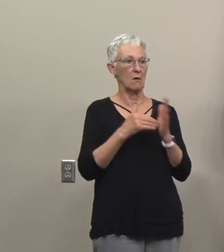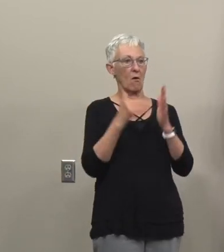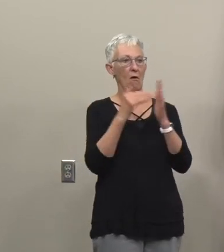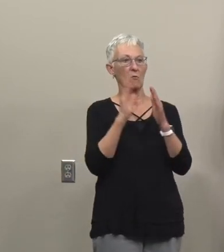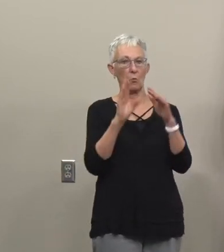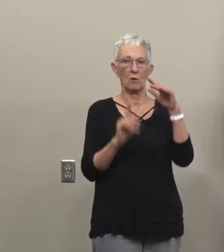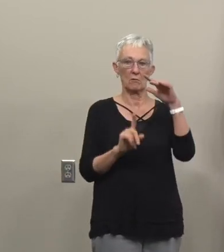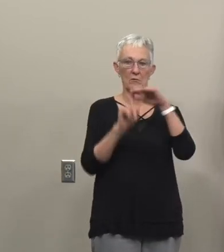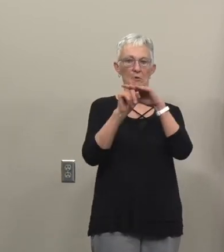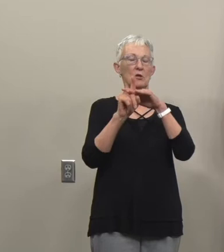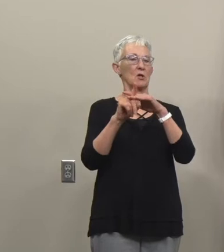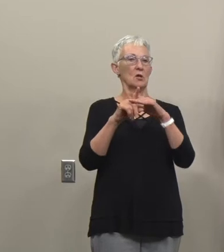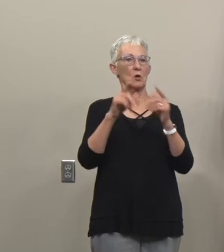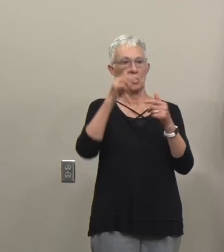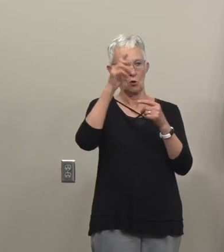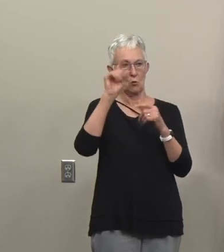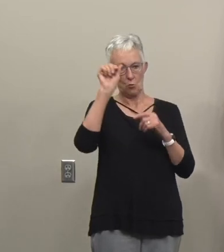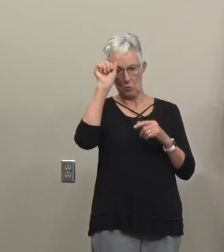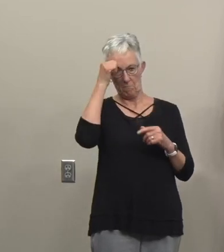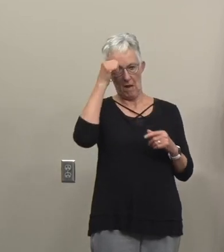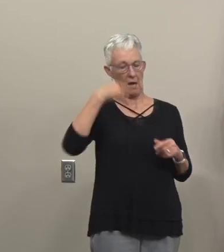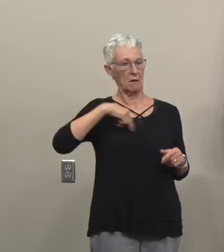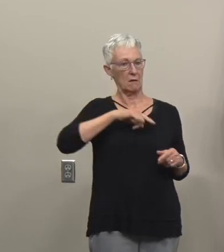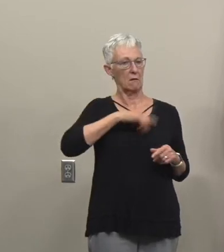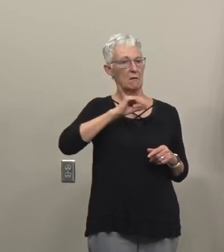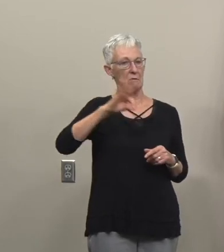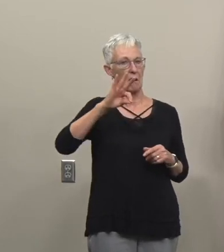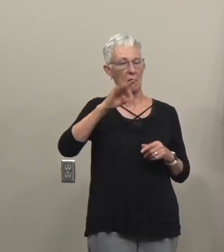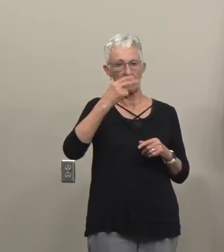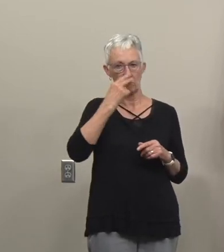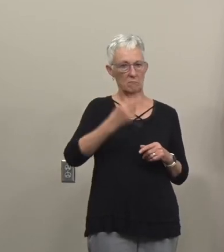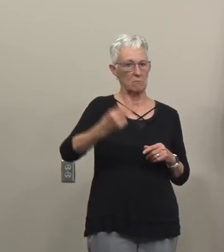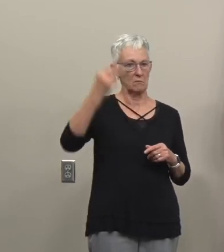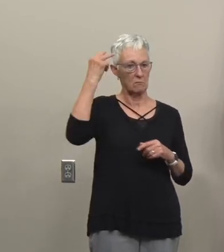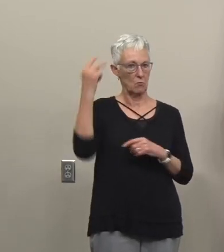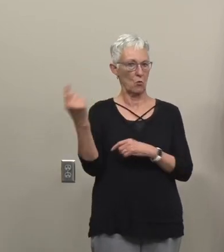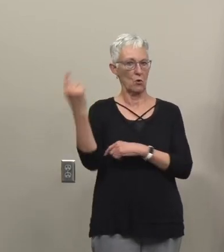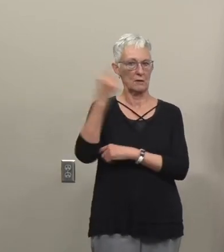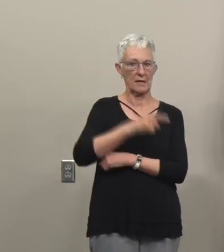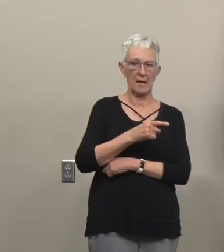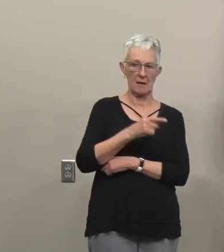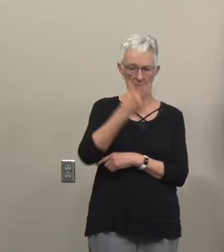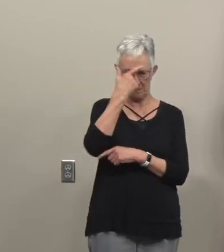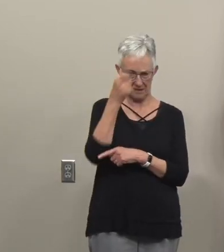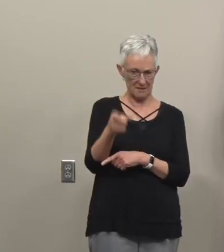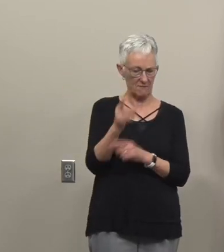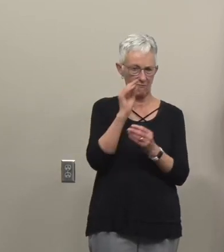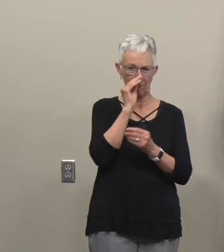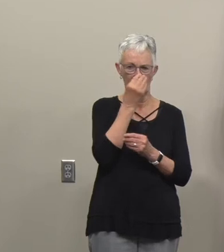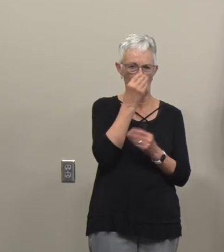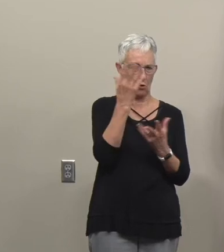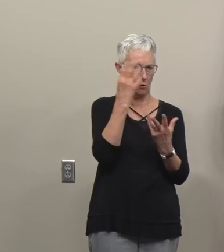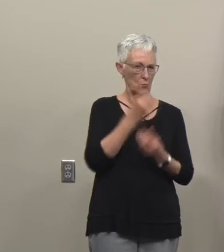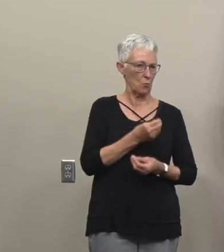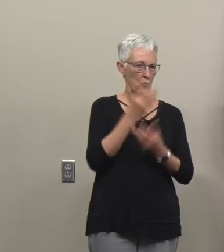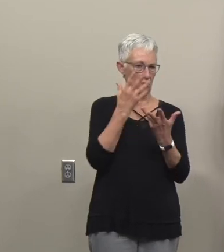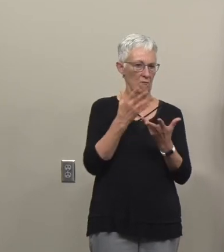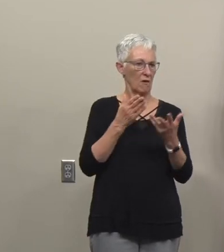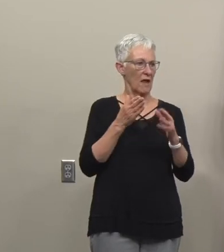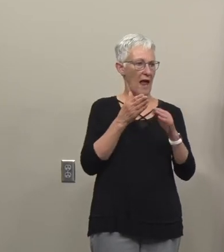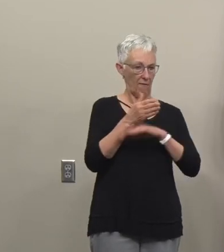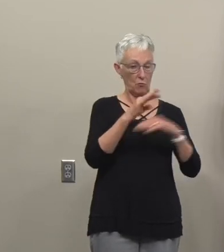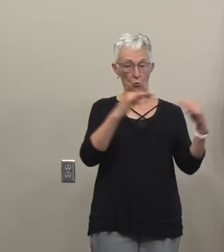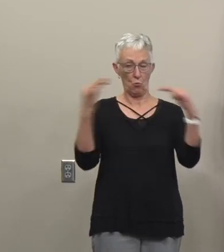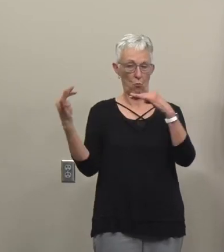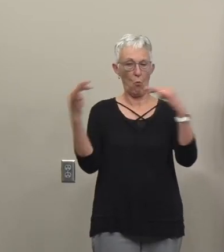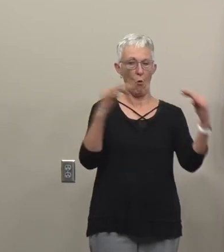War I. It is a symbol of beauty in the midst of destruction. It's a symbol of what can come after so much is lost.